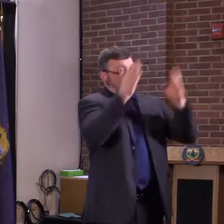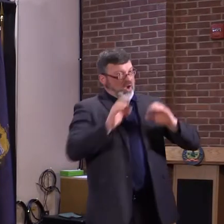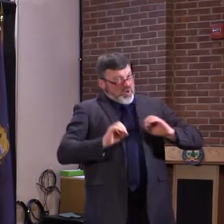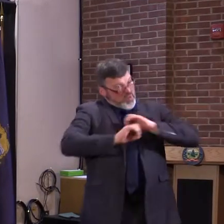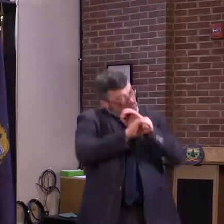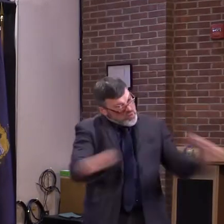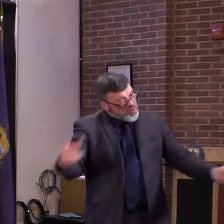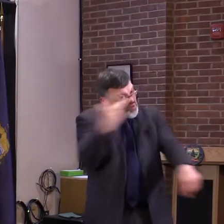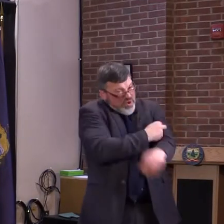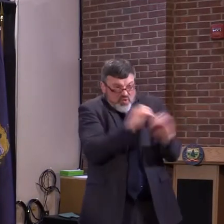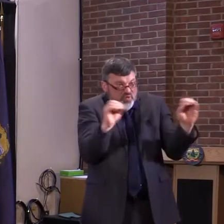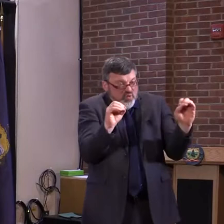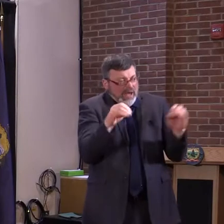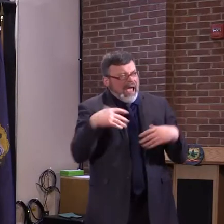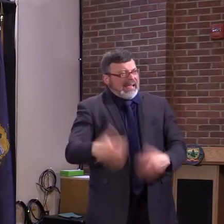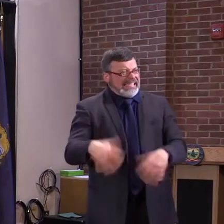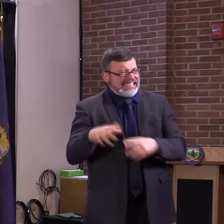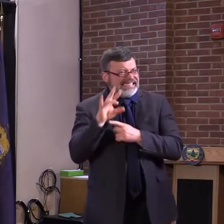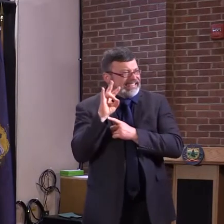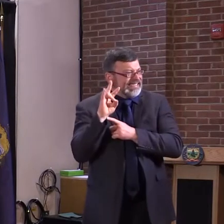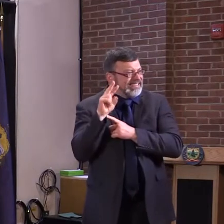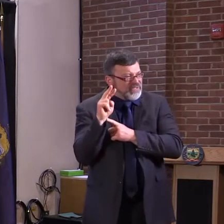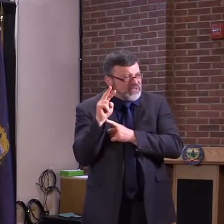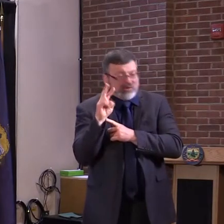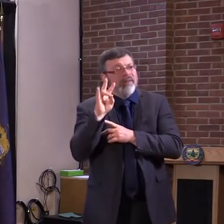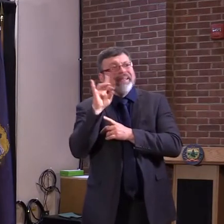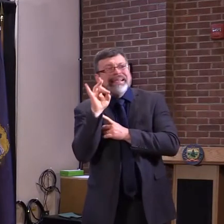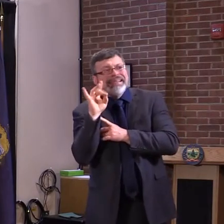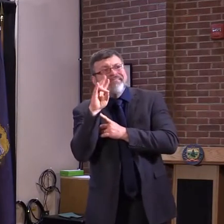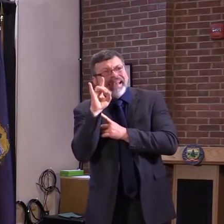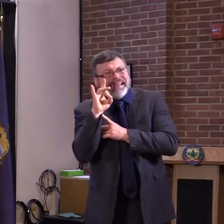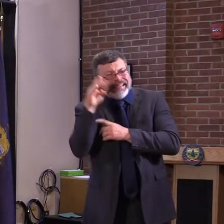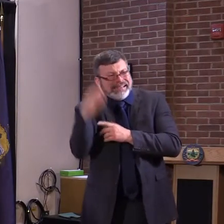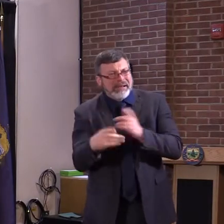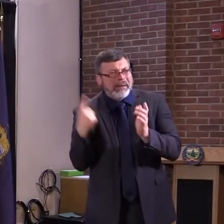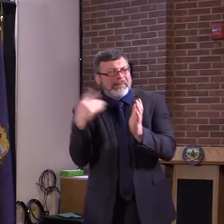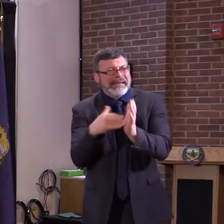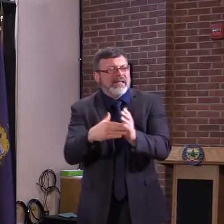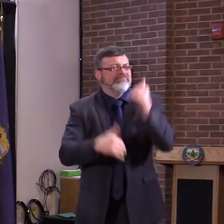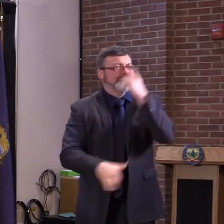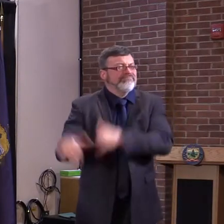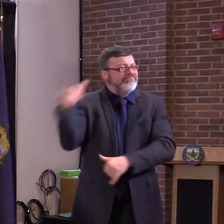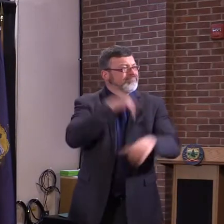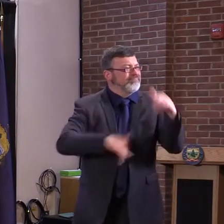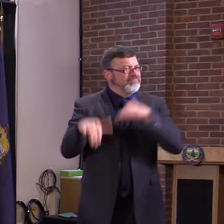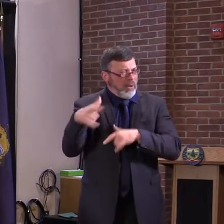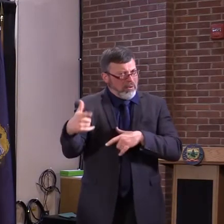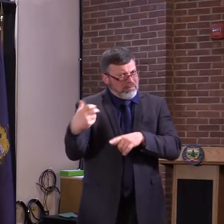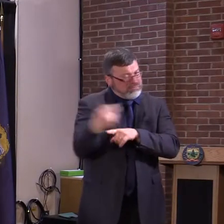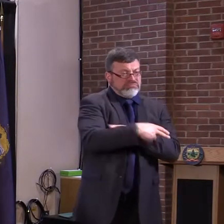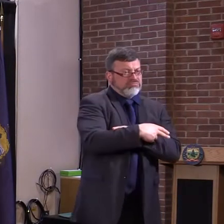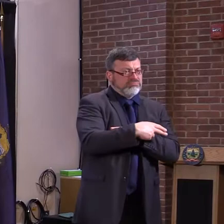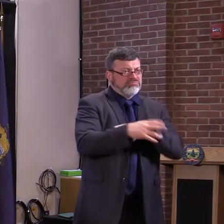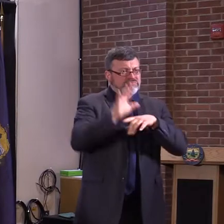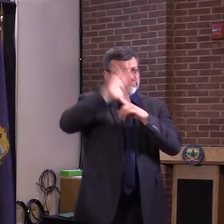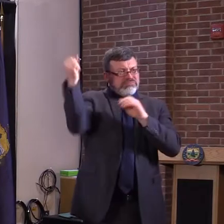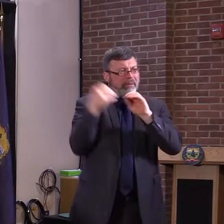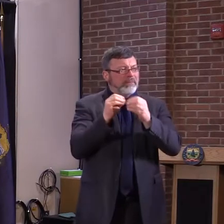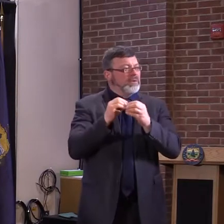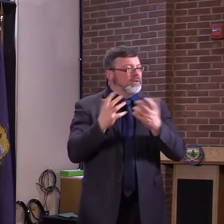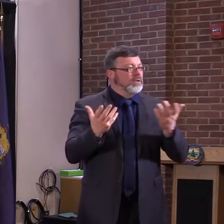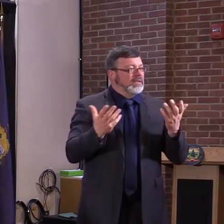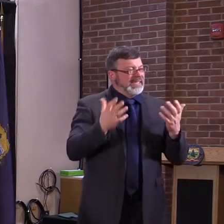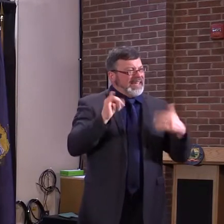The data continues to speak for itself. A booster gives you much greater protection against the worst effects of